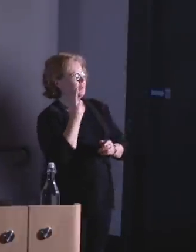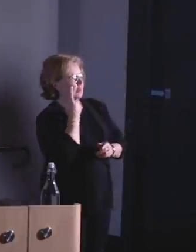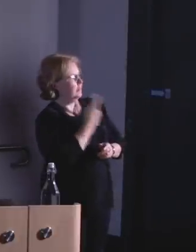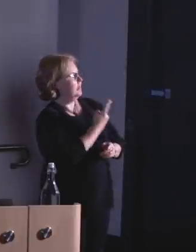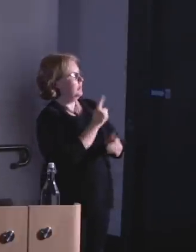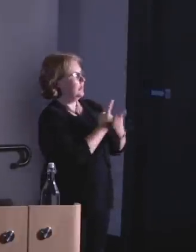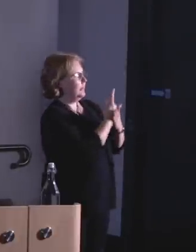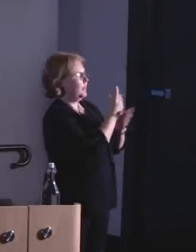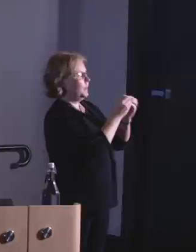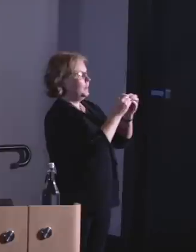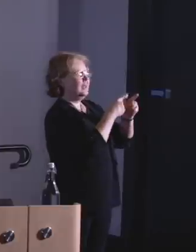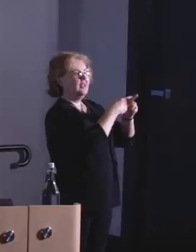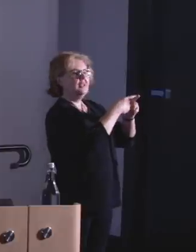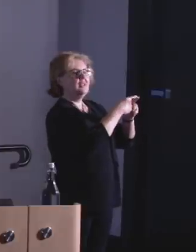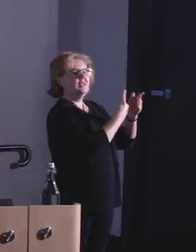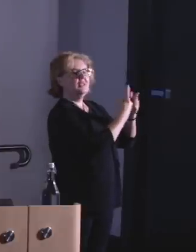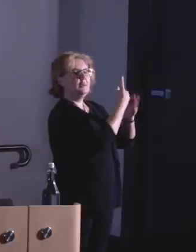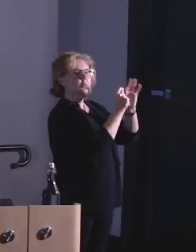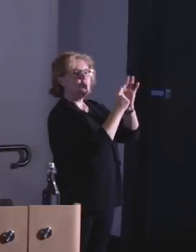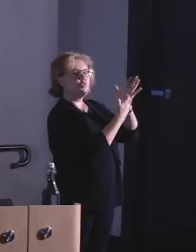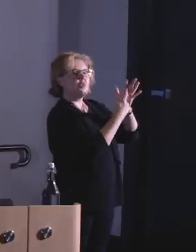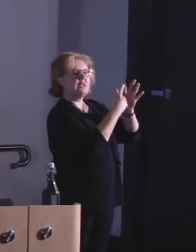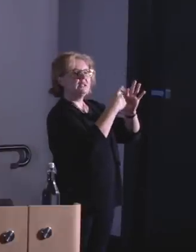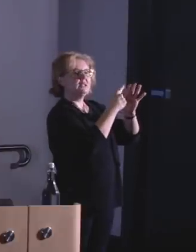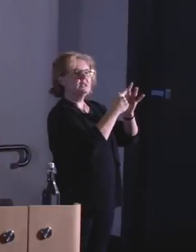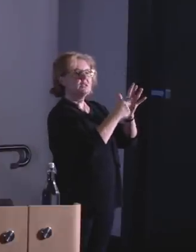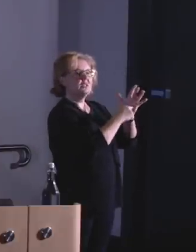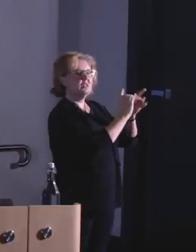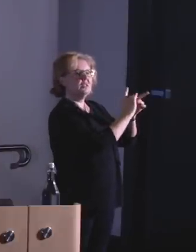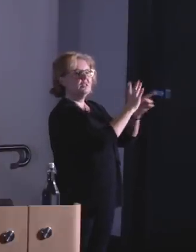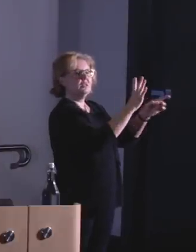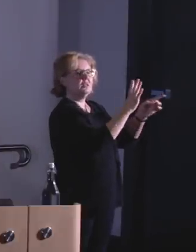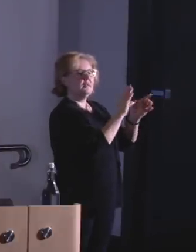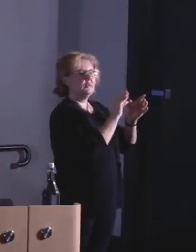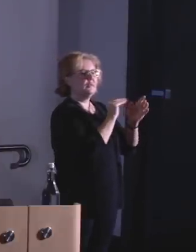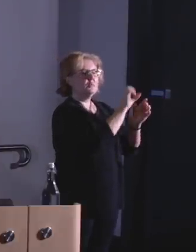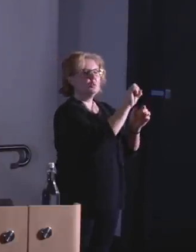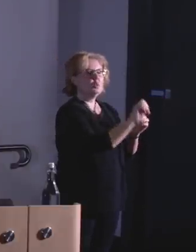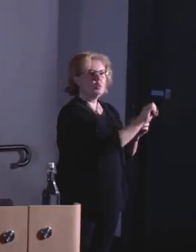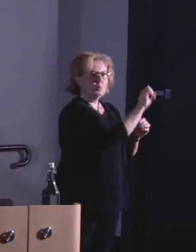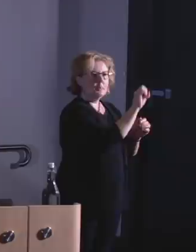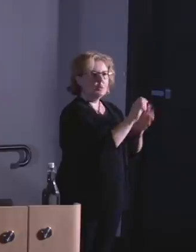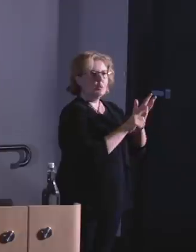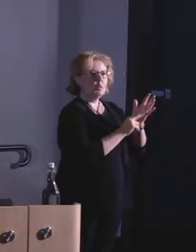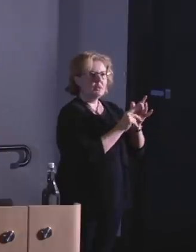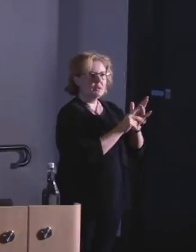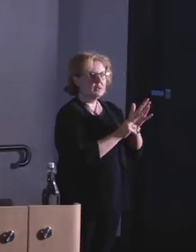to question about, you know, the value of that collective of regionalism.